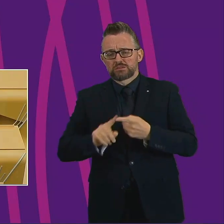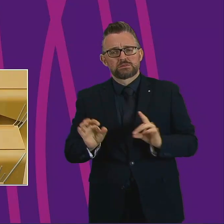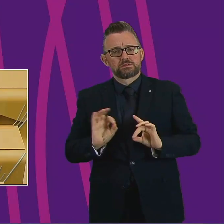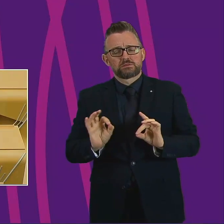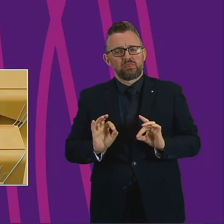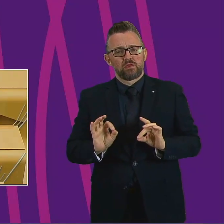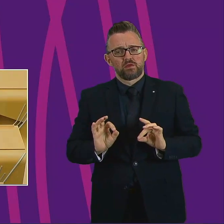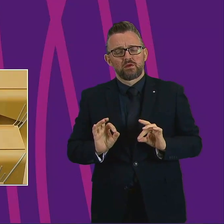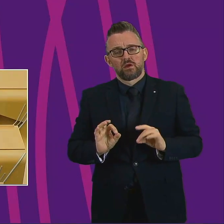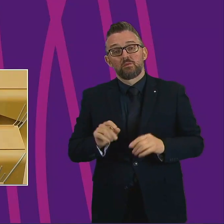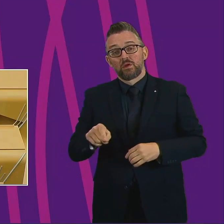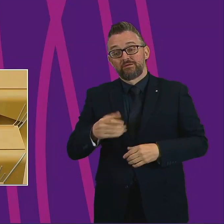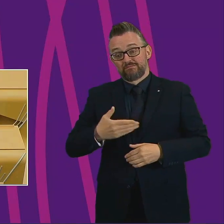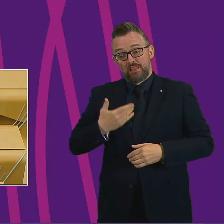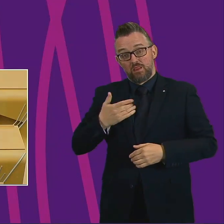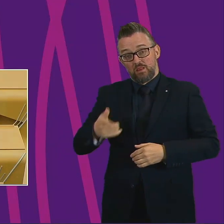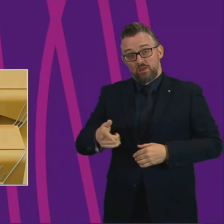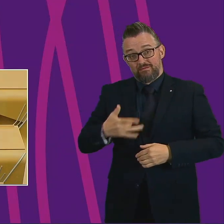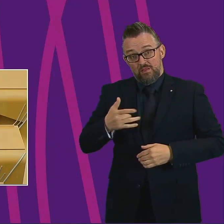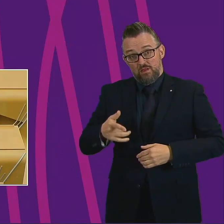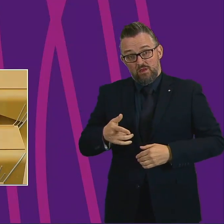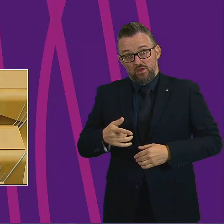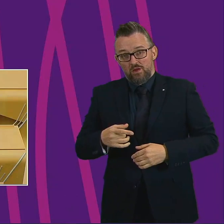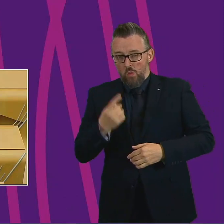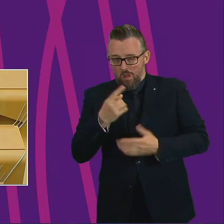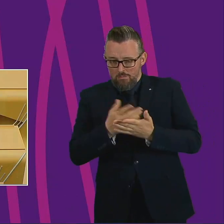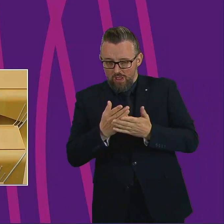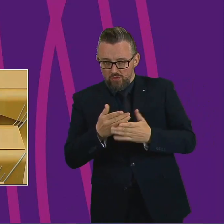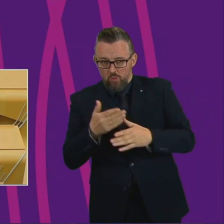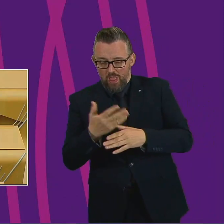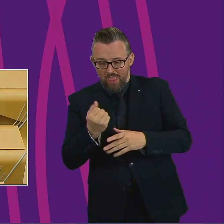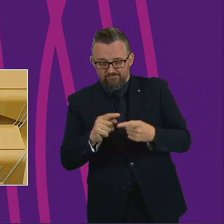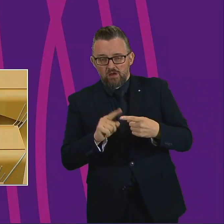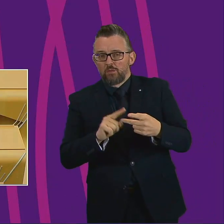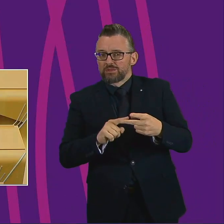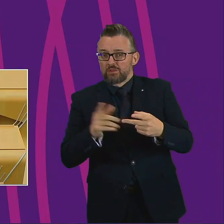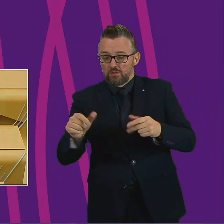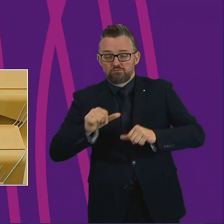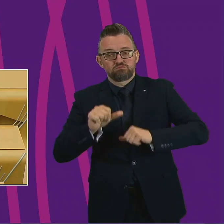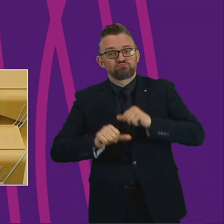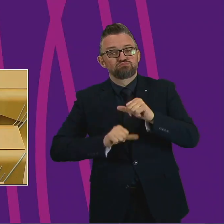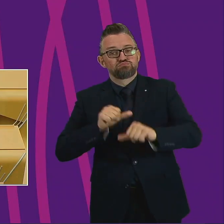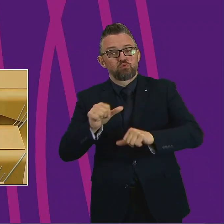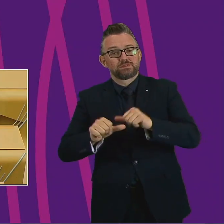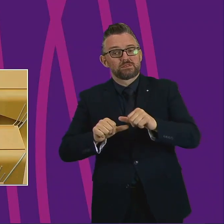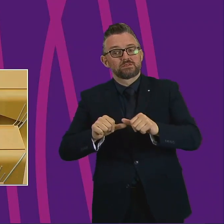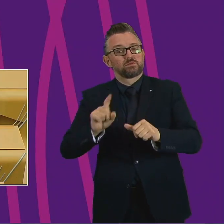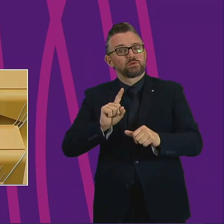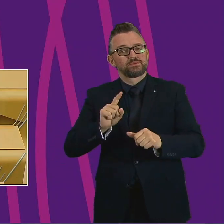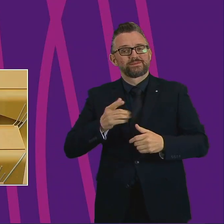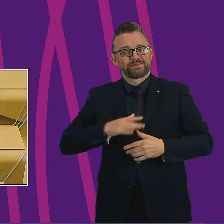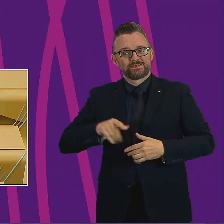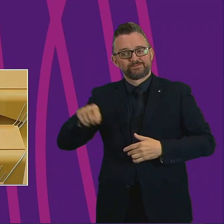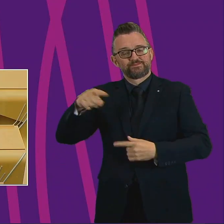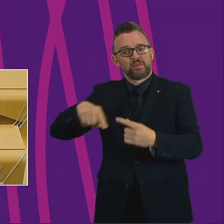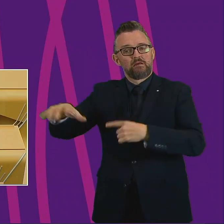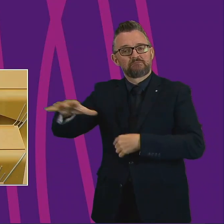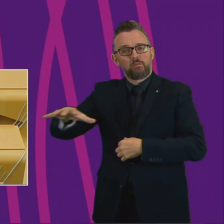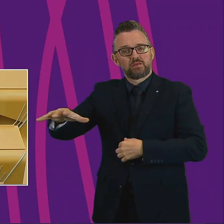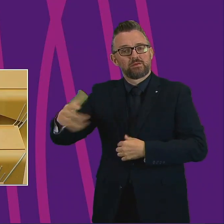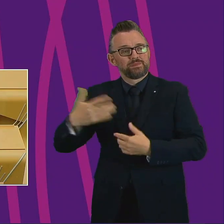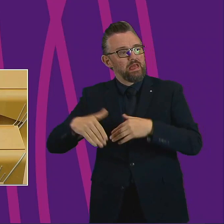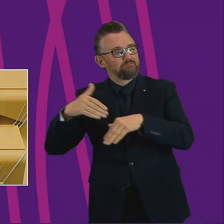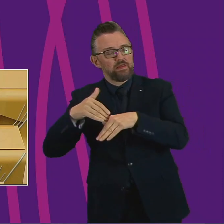Secretary has said, this is one part of several pieces of work, but it is crucial that any process takes the families affected with them. That isn't helped by